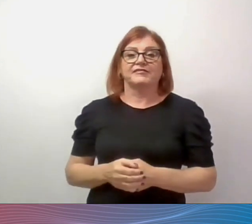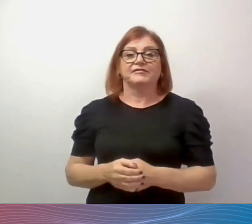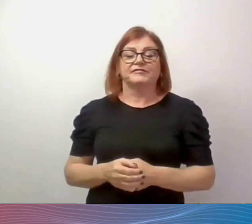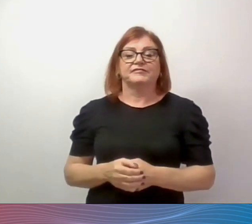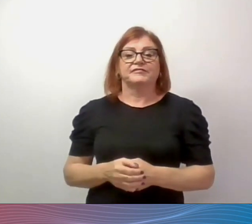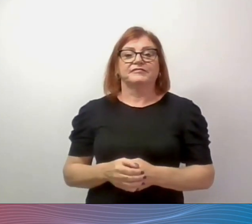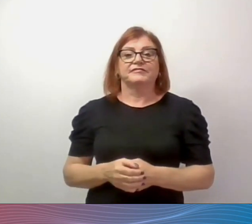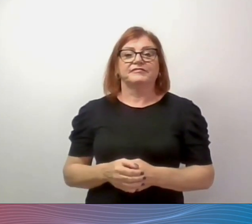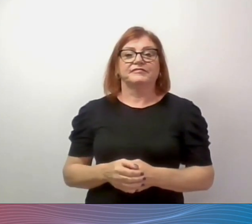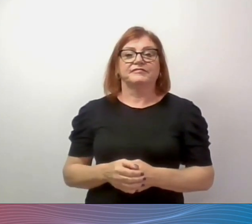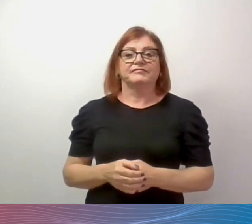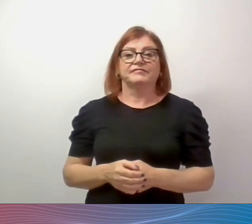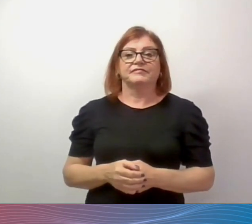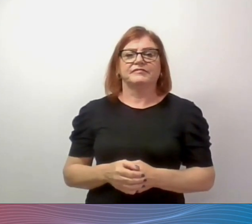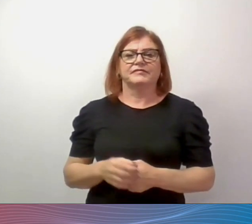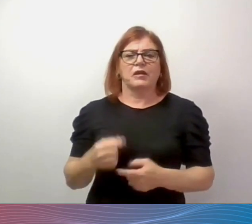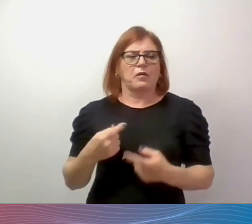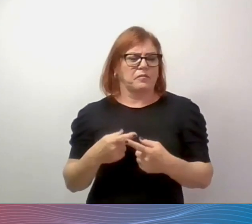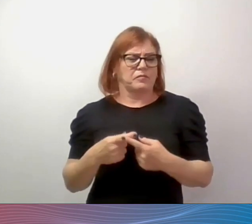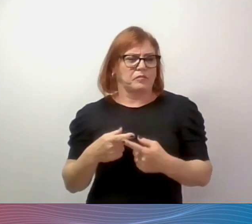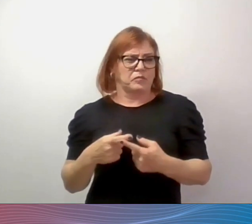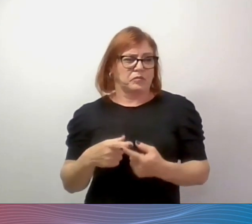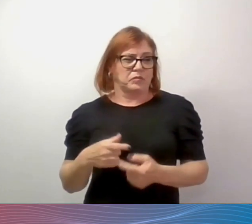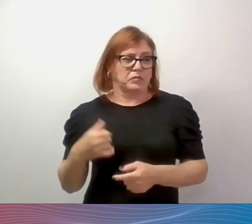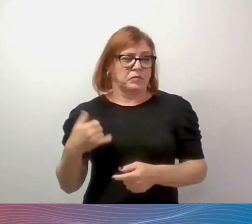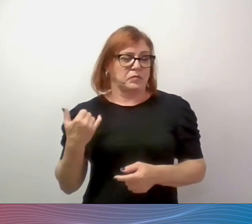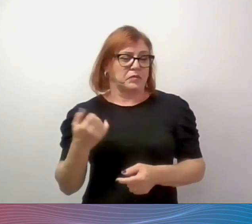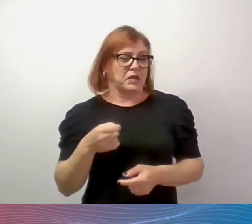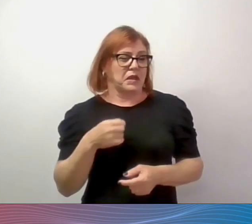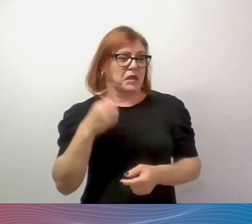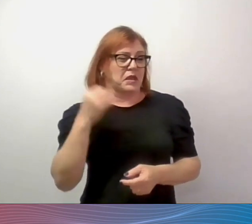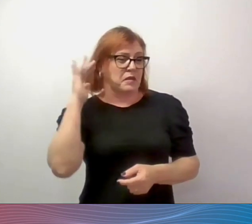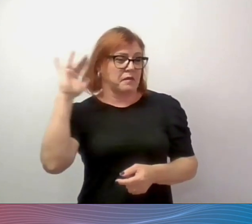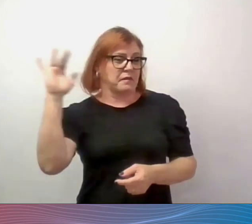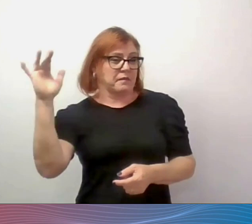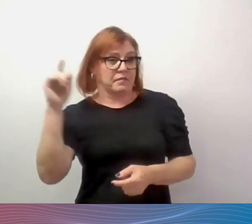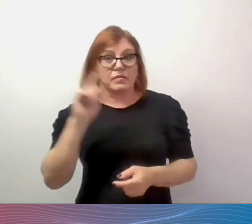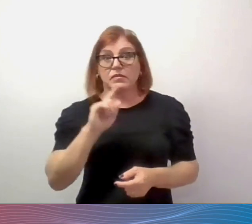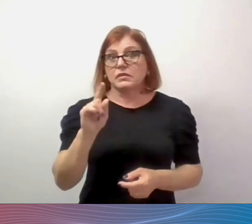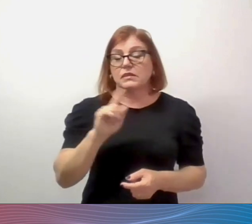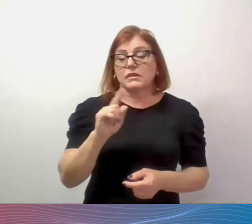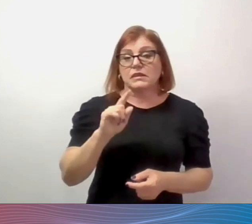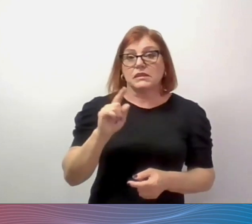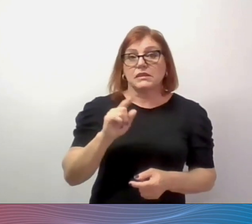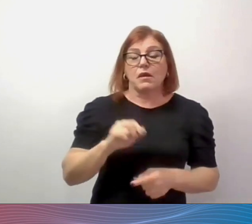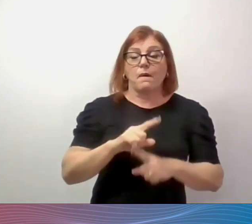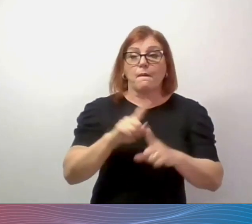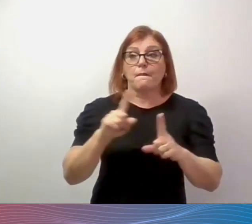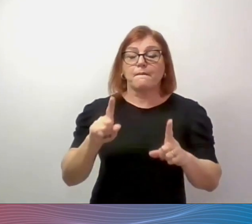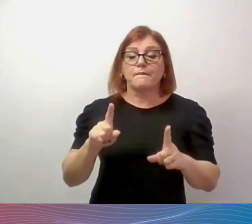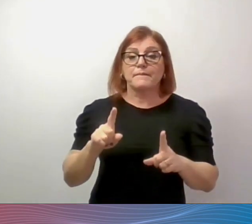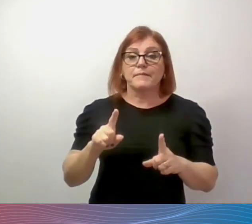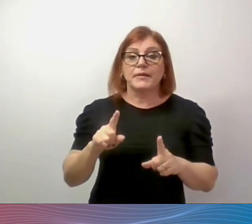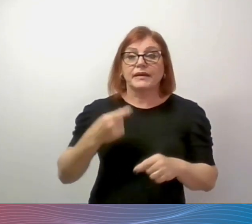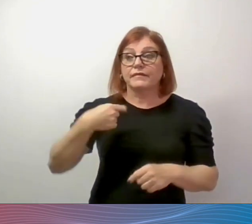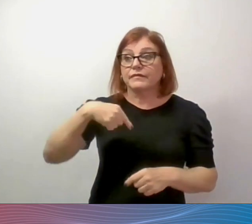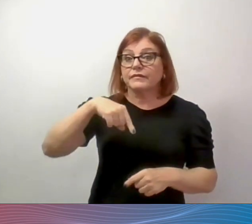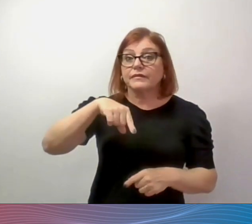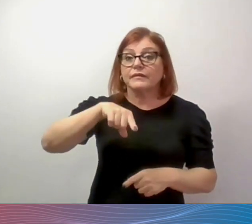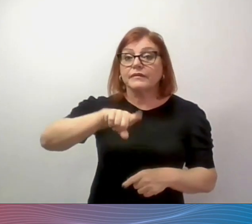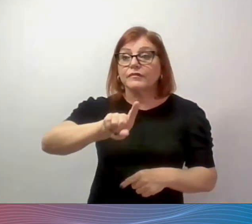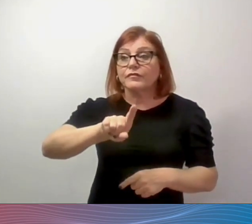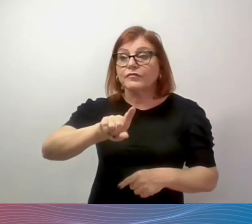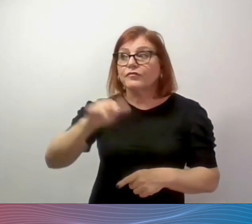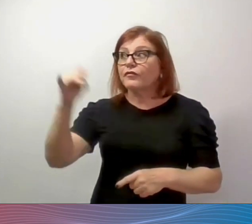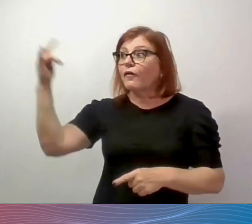por interesse. Not for any interest. Mas por amor. But for love. Primeiro por amor a Deus. For love towards God. Porque Deus falou.